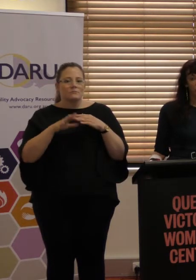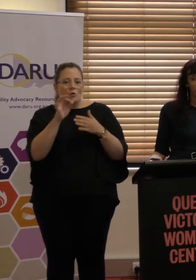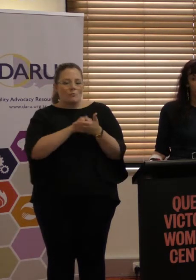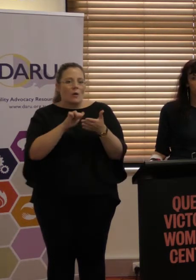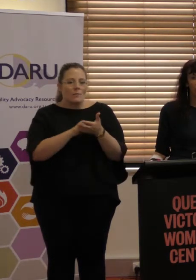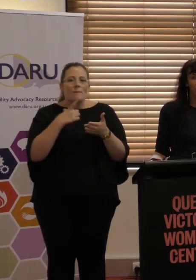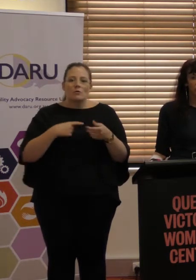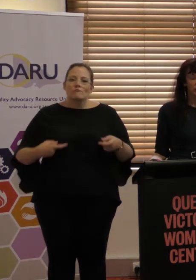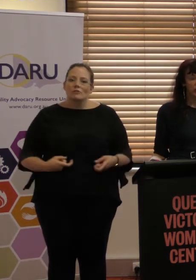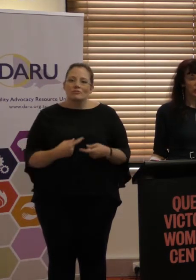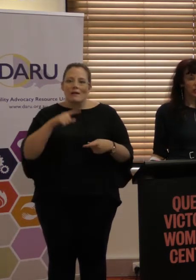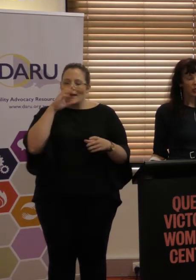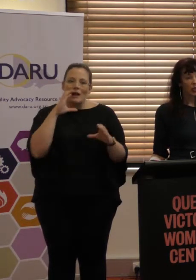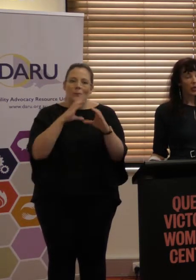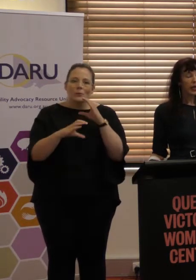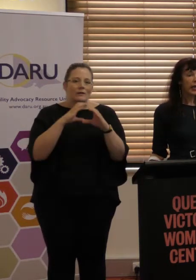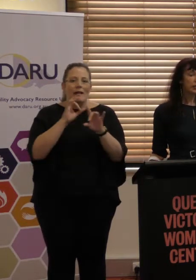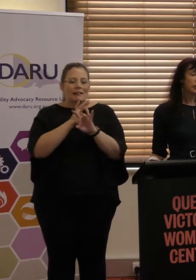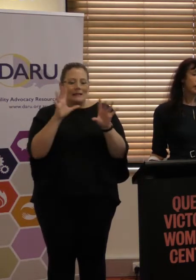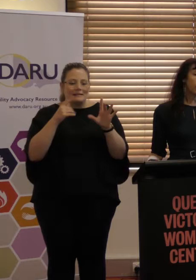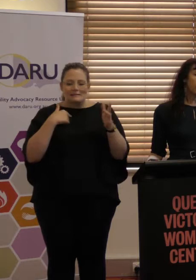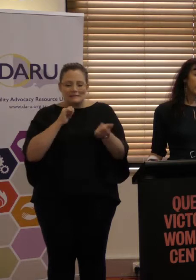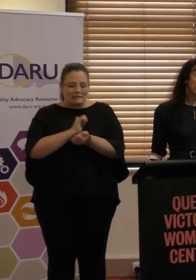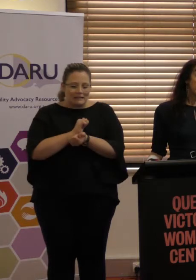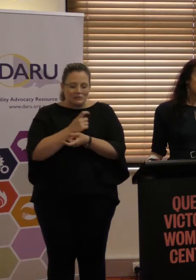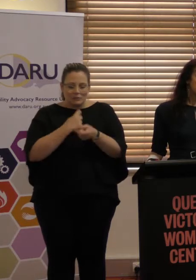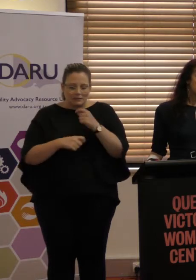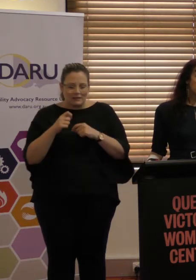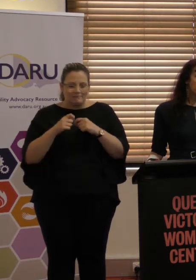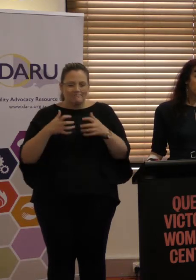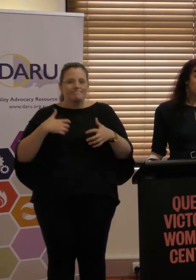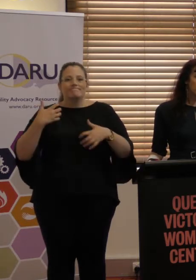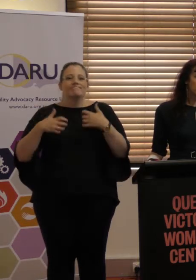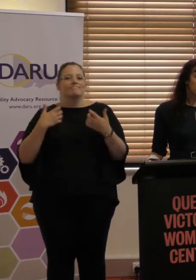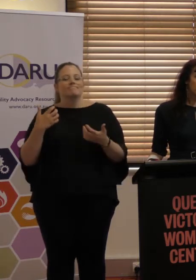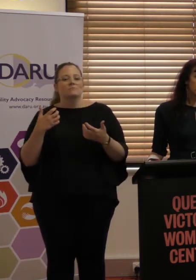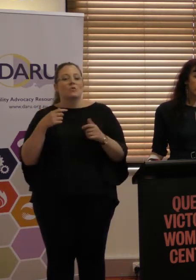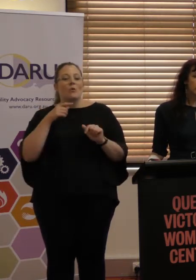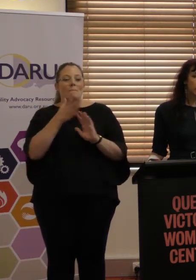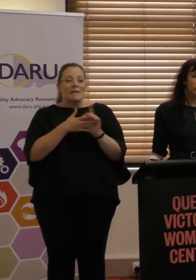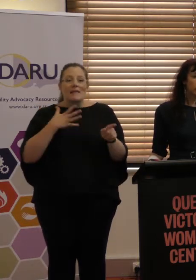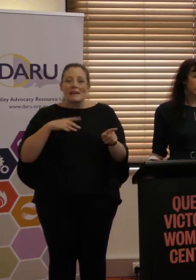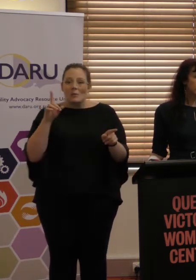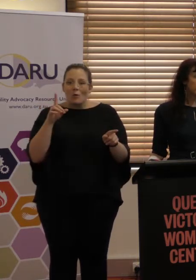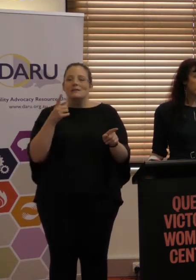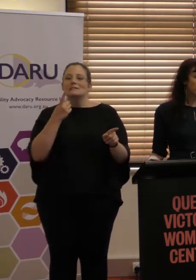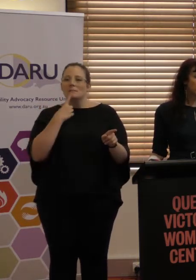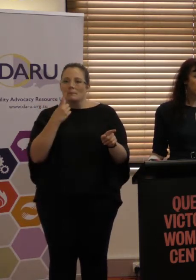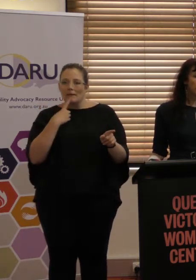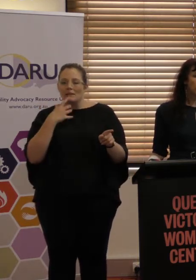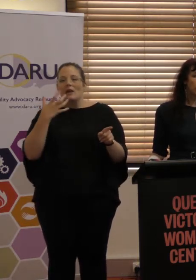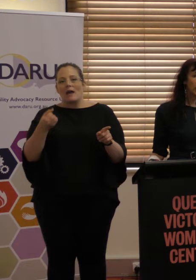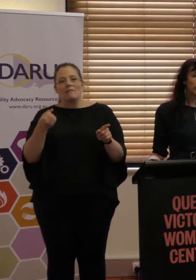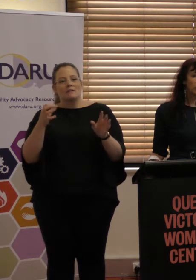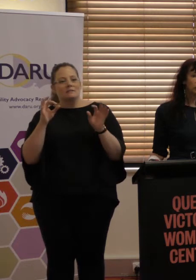they communicate through behaviours instead. And therefore what they need is a speech pathologist who is an expert in augmentative and